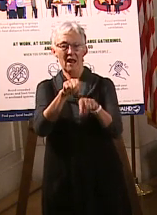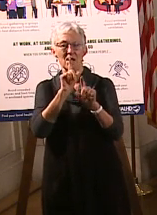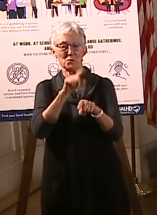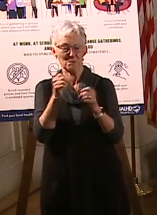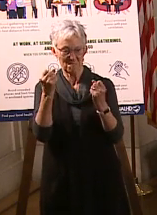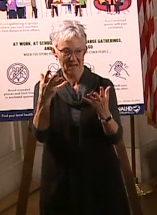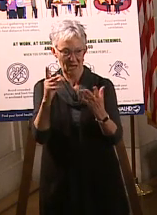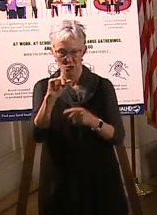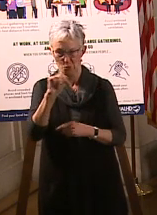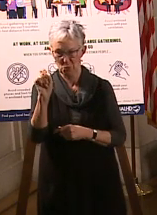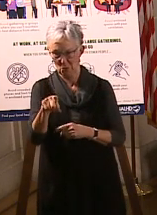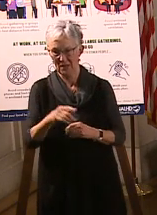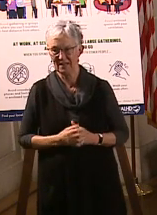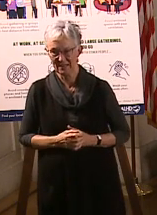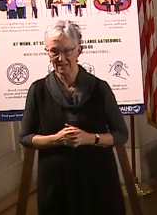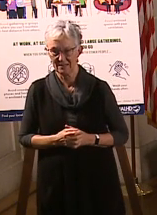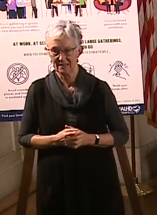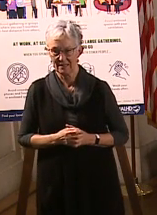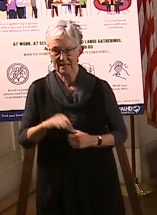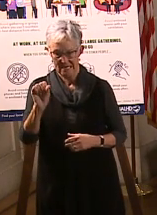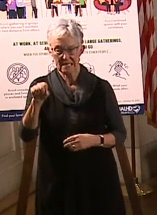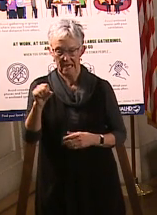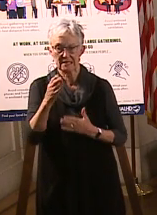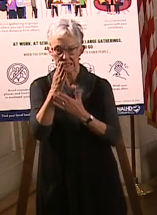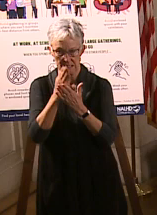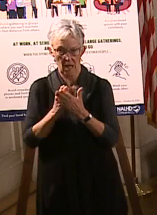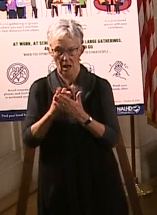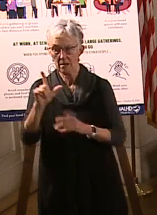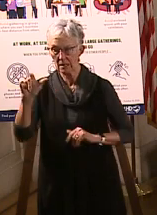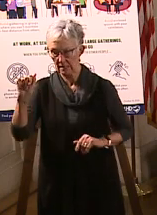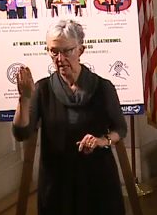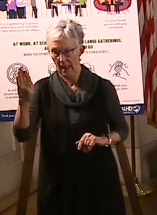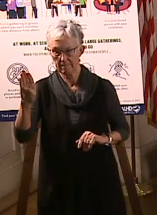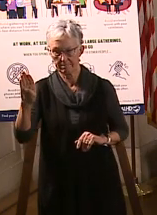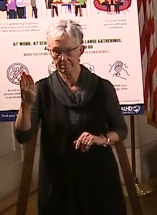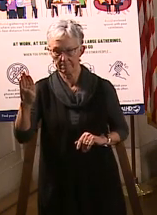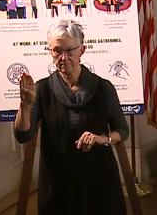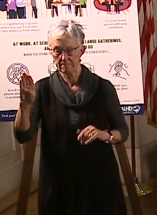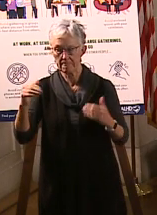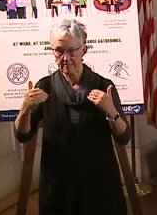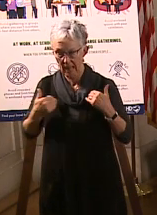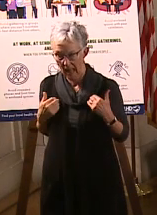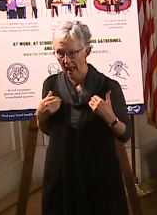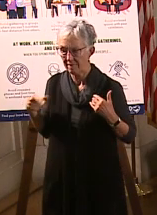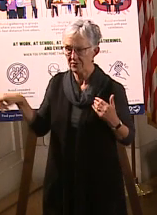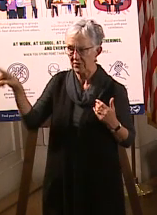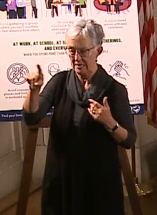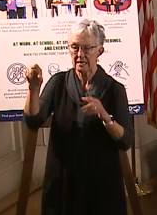now, there are certain commercial labs that can detect this, what's called the S